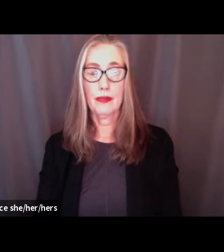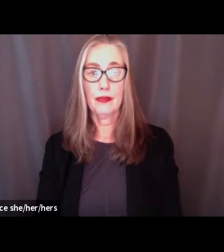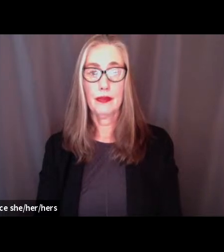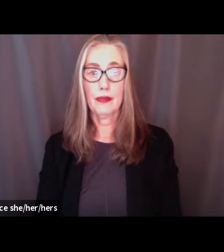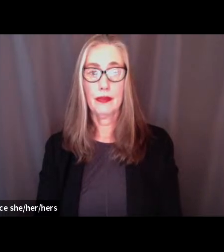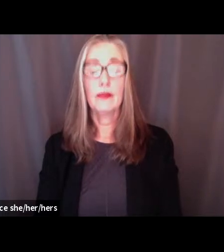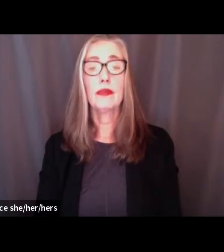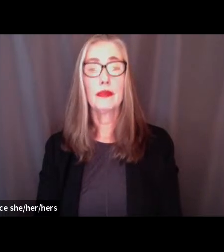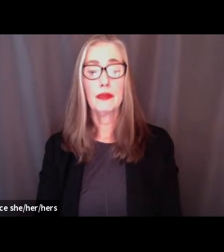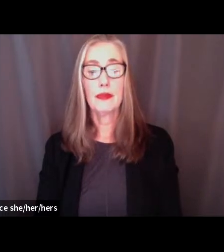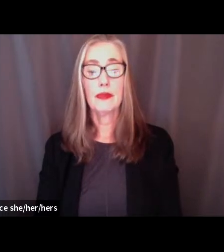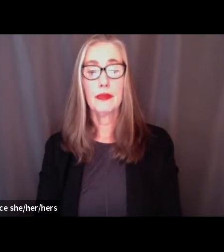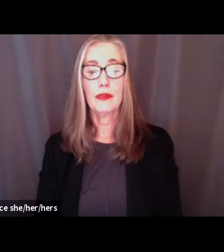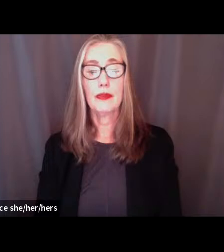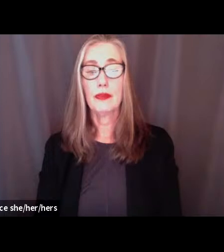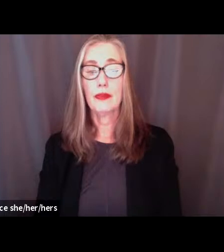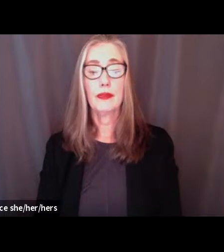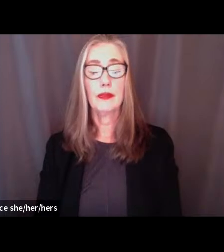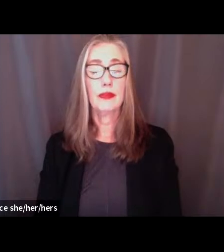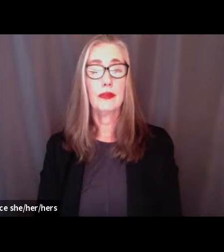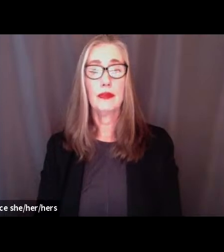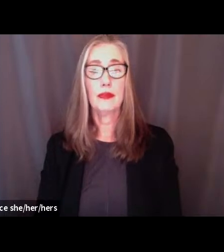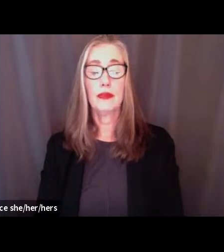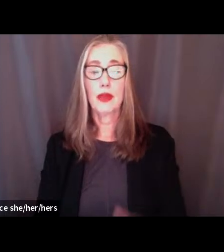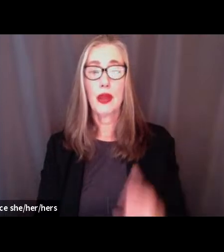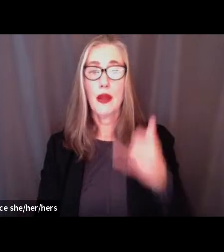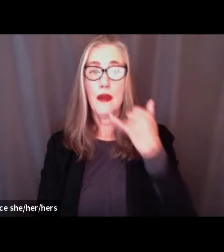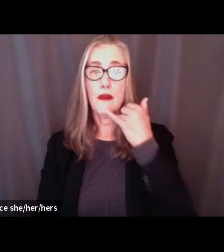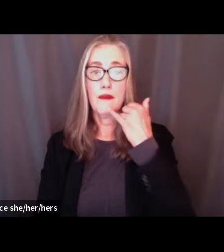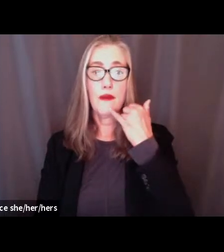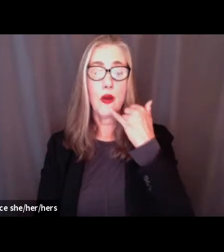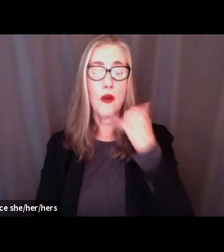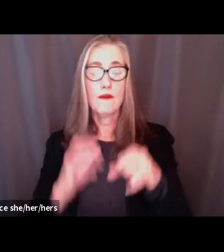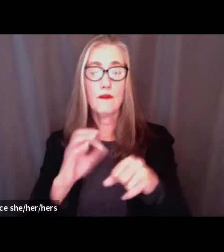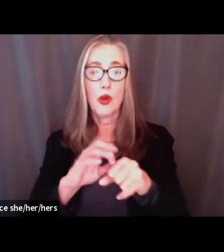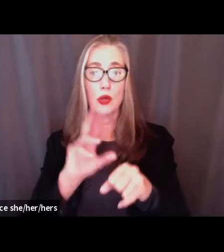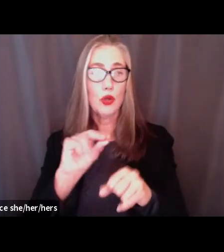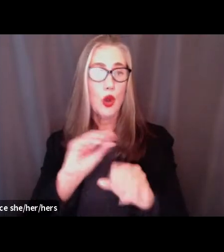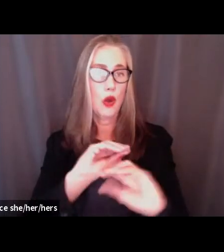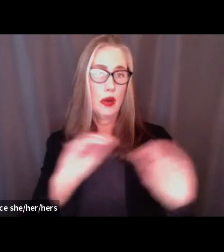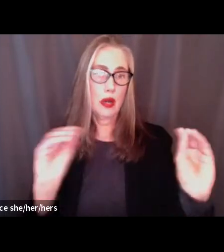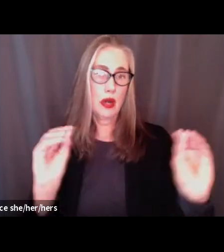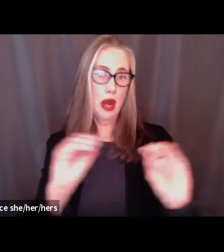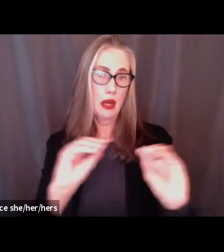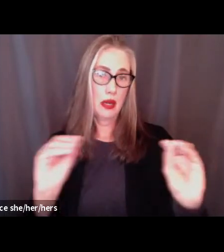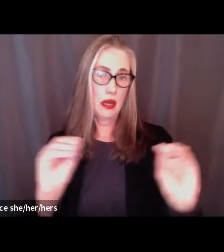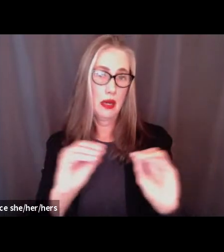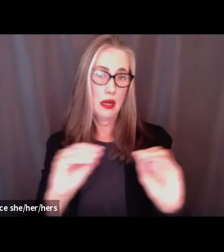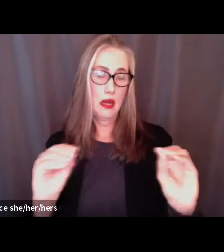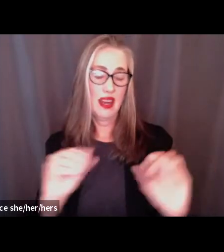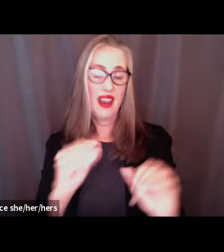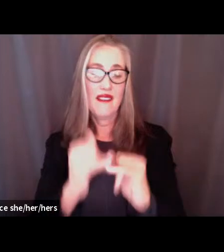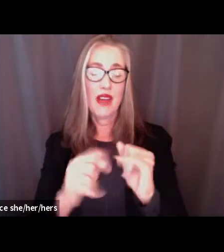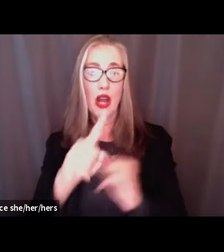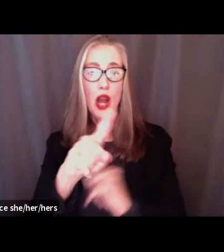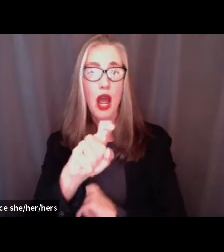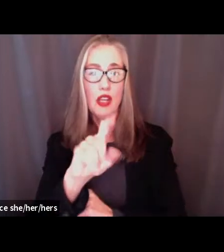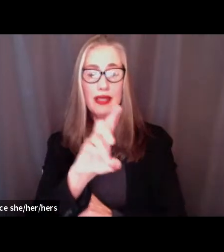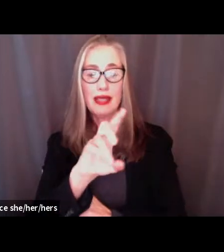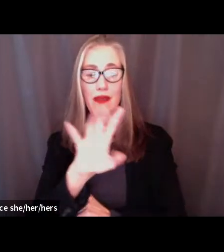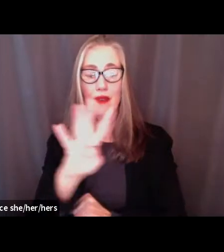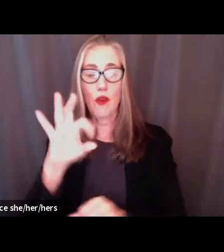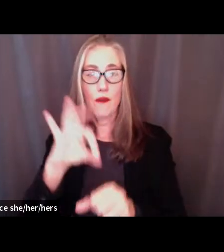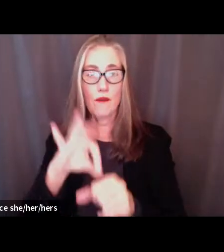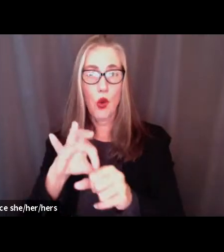And we have no votes by phone for the no. Okay, so the final vote is 174 in favor